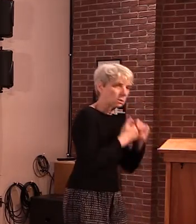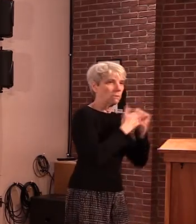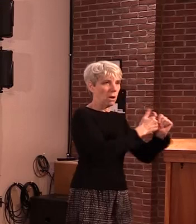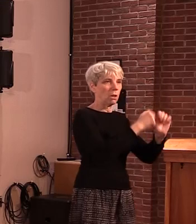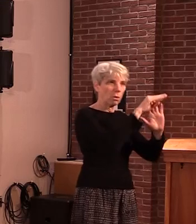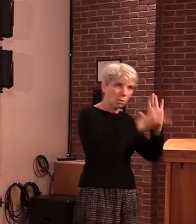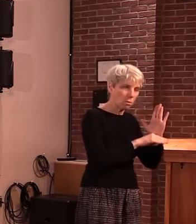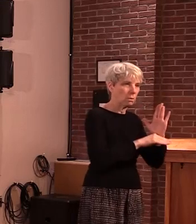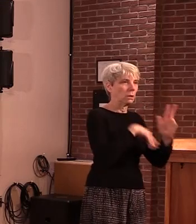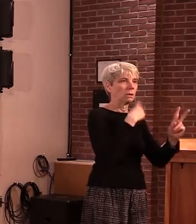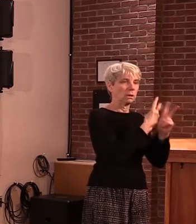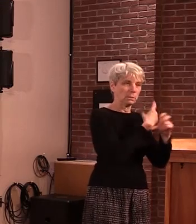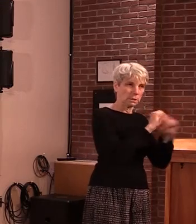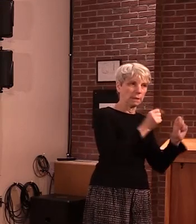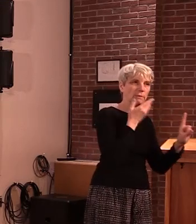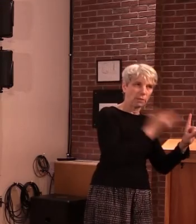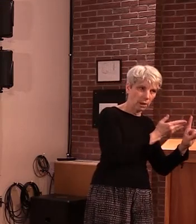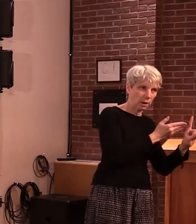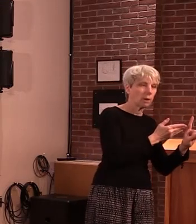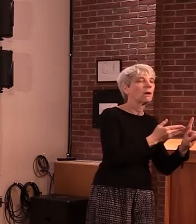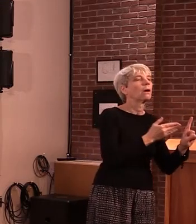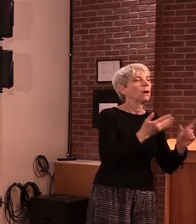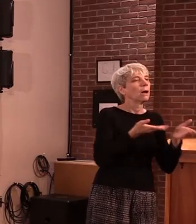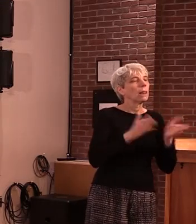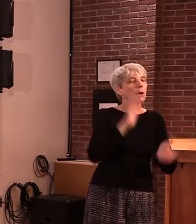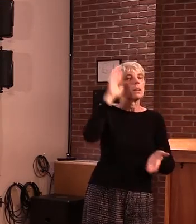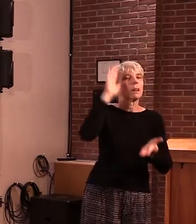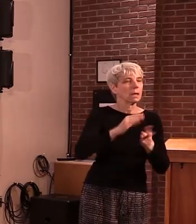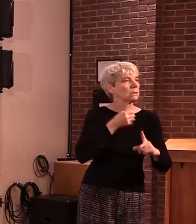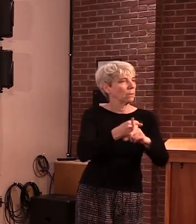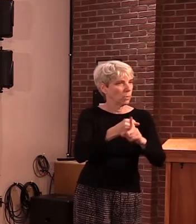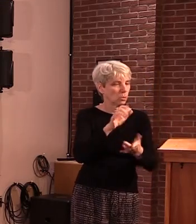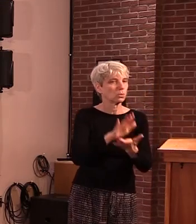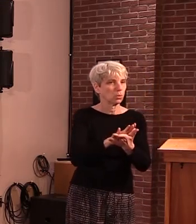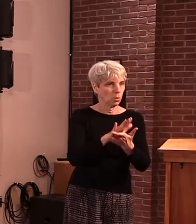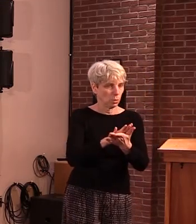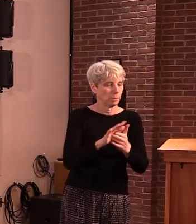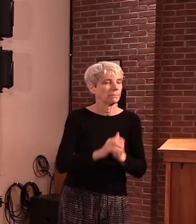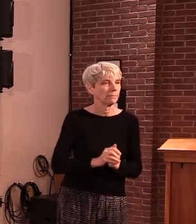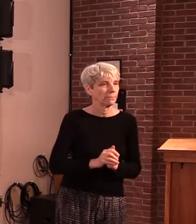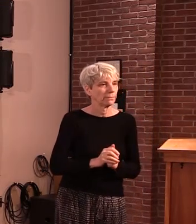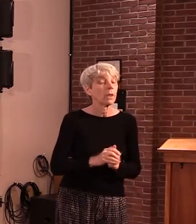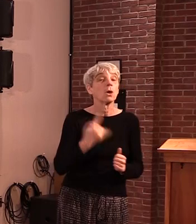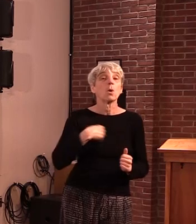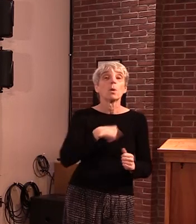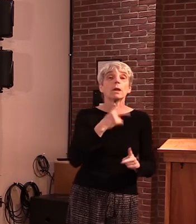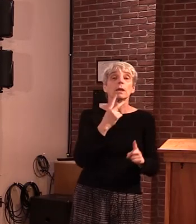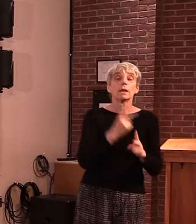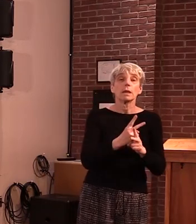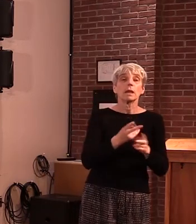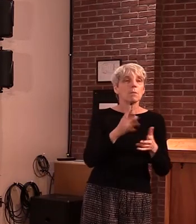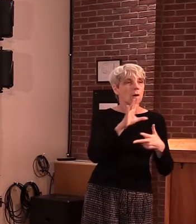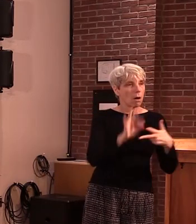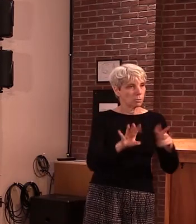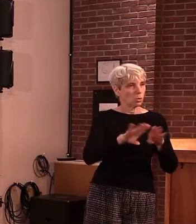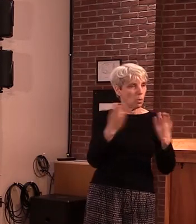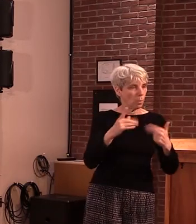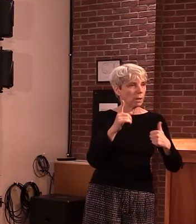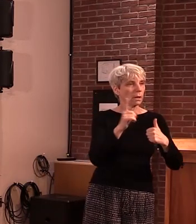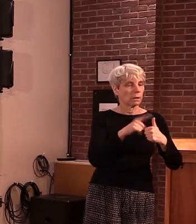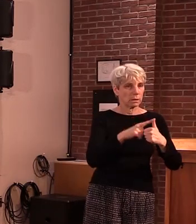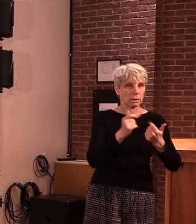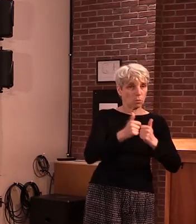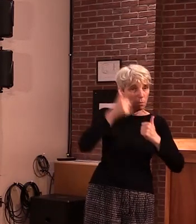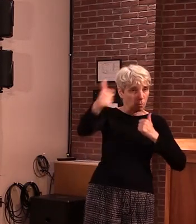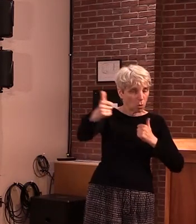We are building some flexibility into our instructional plans by allowing districts to utilize in-person instruction, remote learning, and some